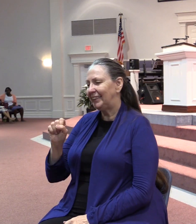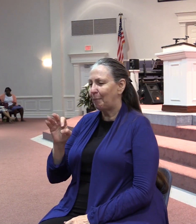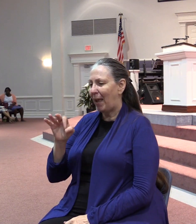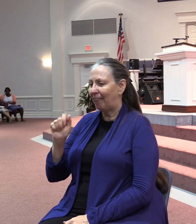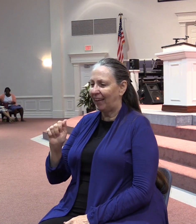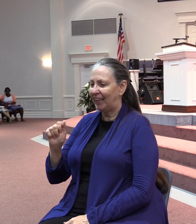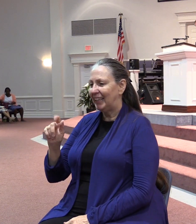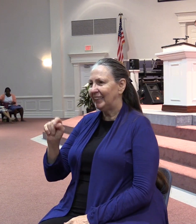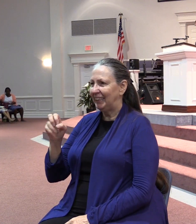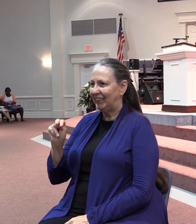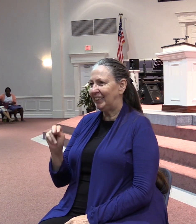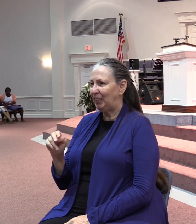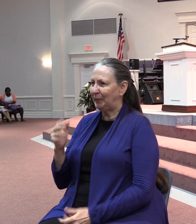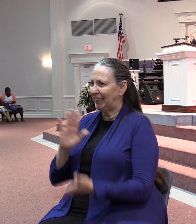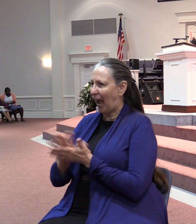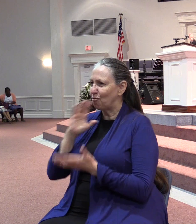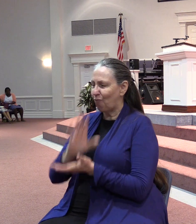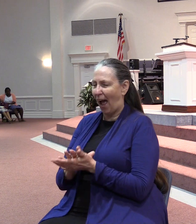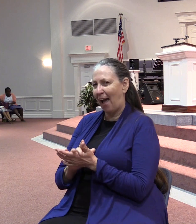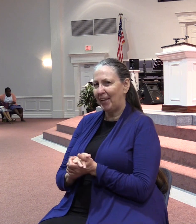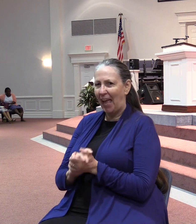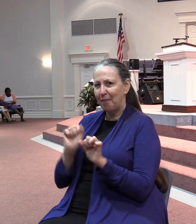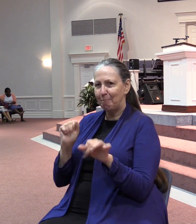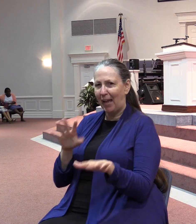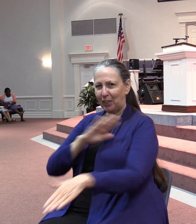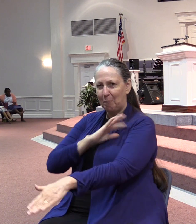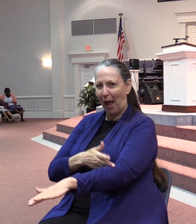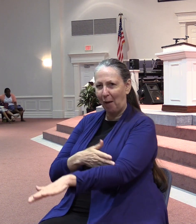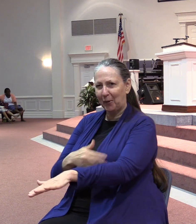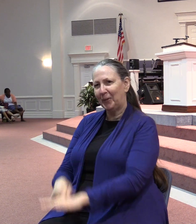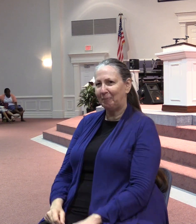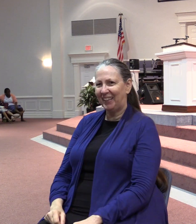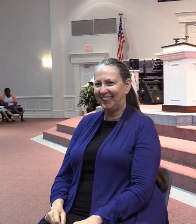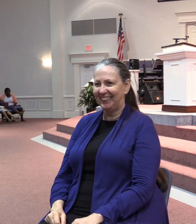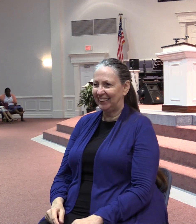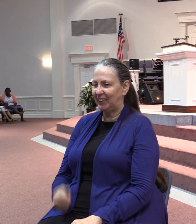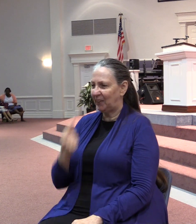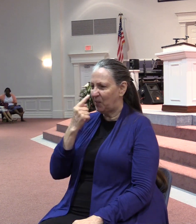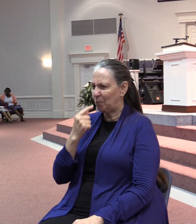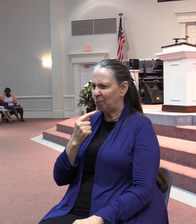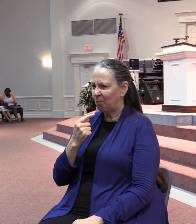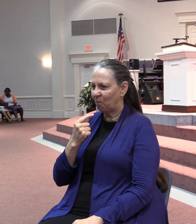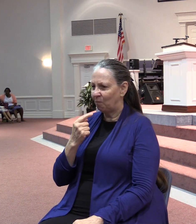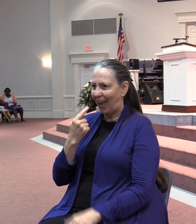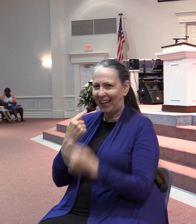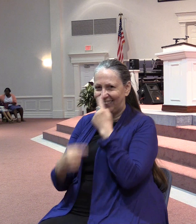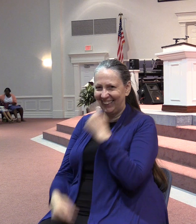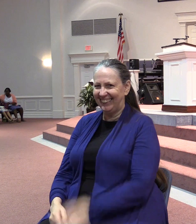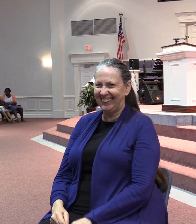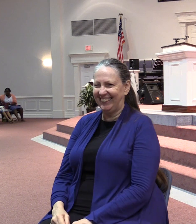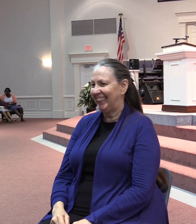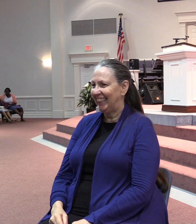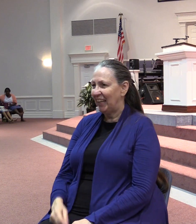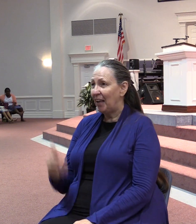Stevens, witch turned housewife, could have magical powers by just, you know, wiggling her nose. So, but if you